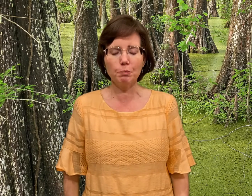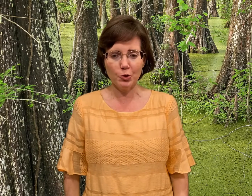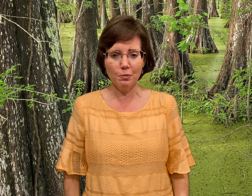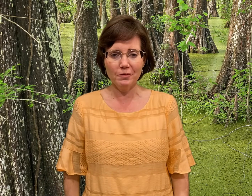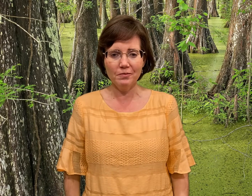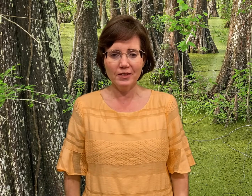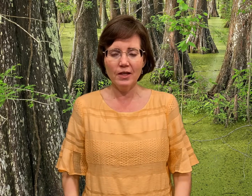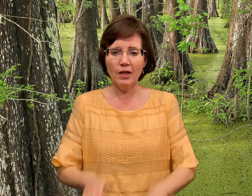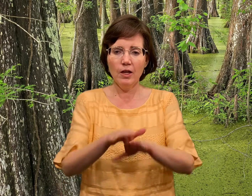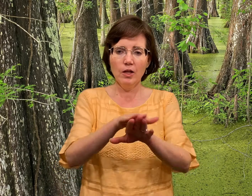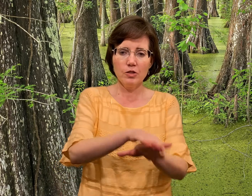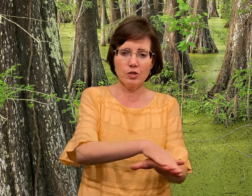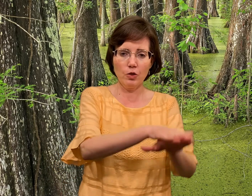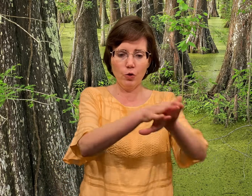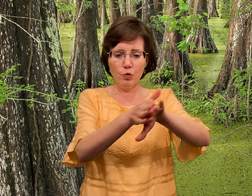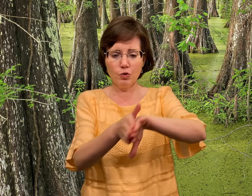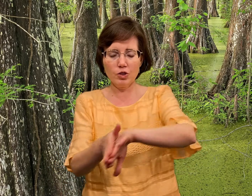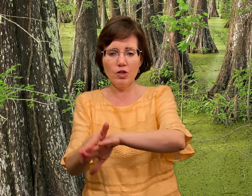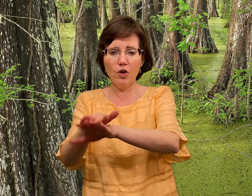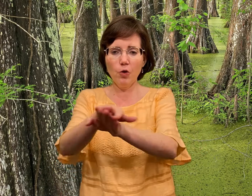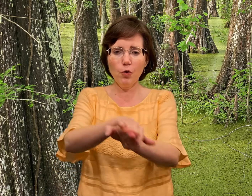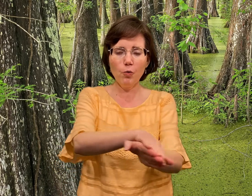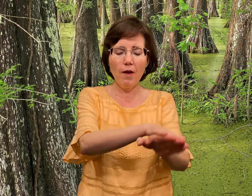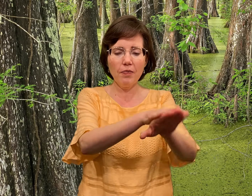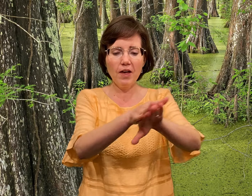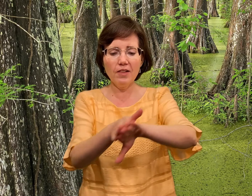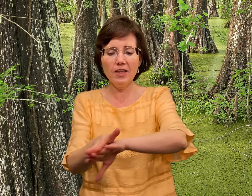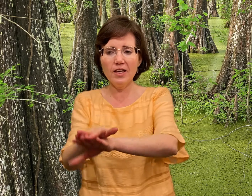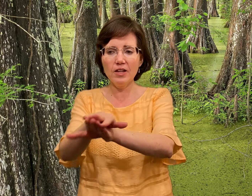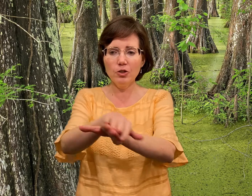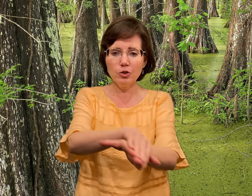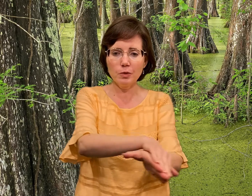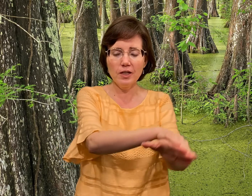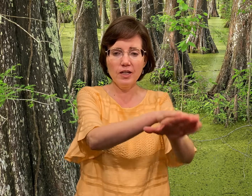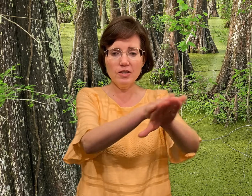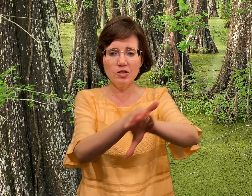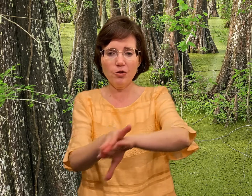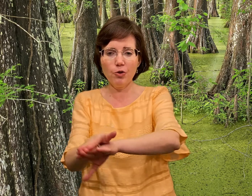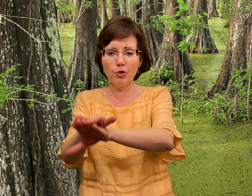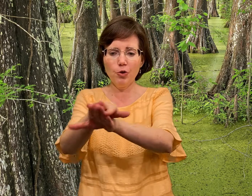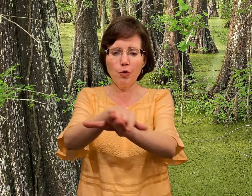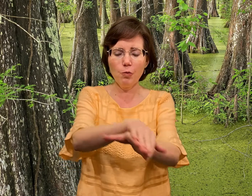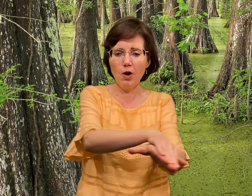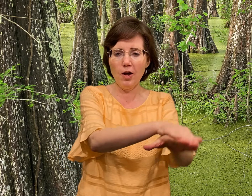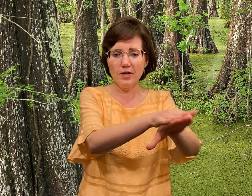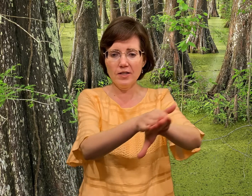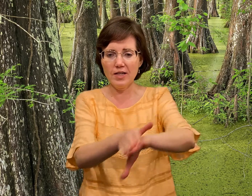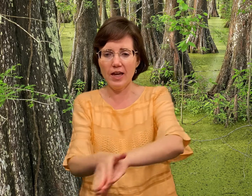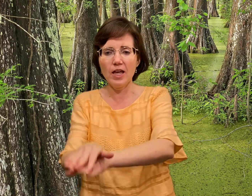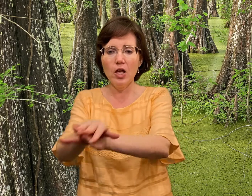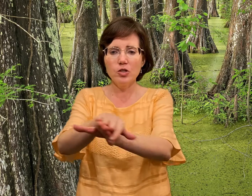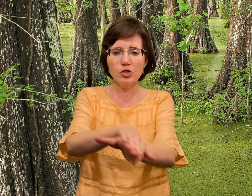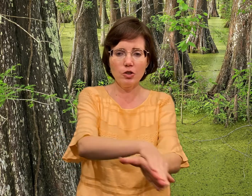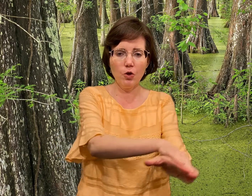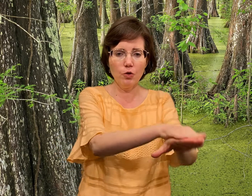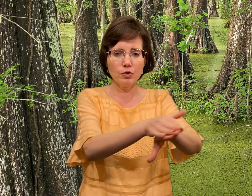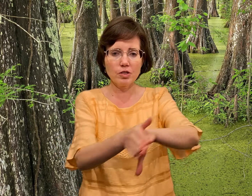bloop. Slow, slow went the little green turtle one day. Slow,